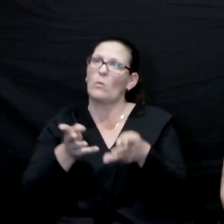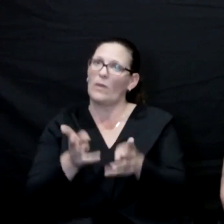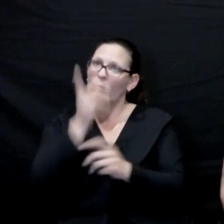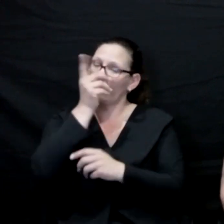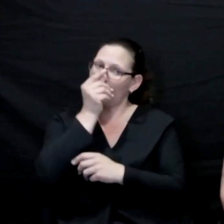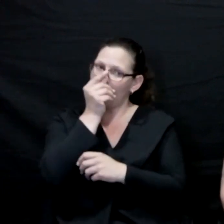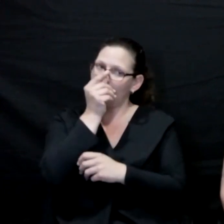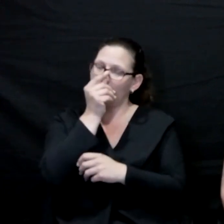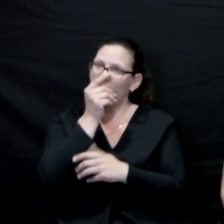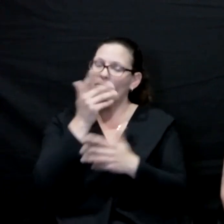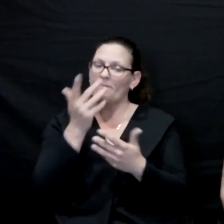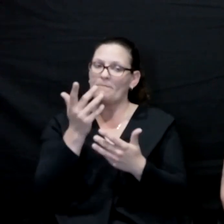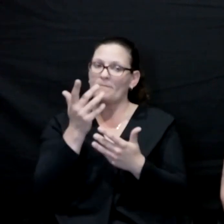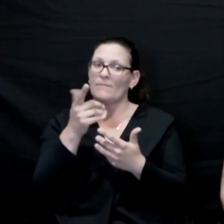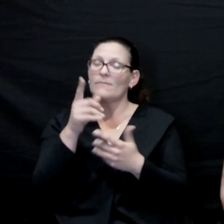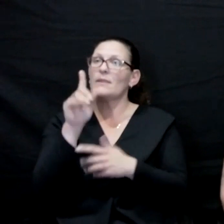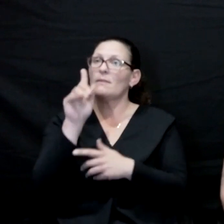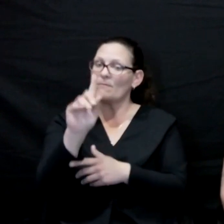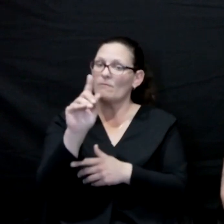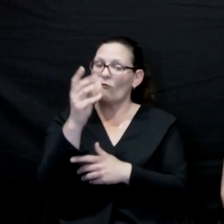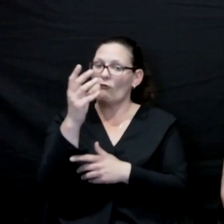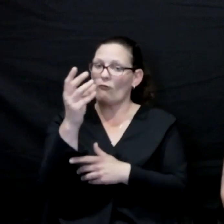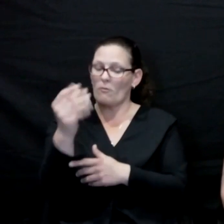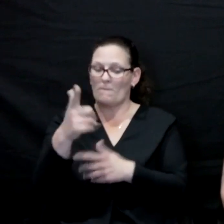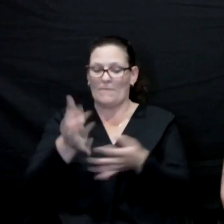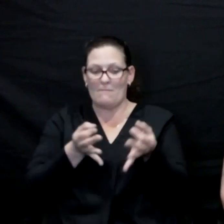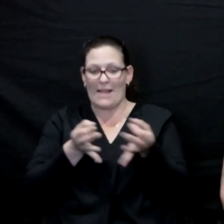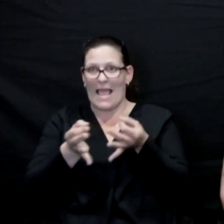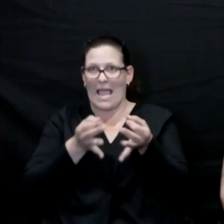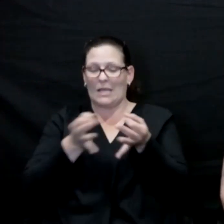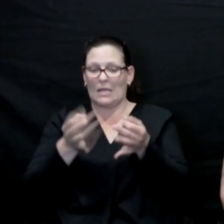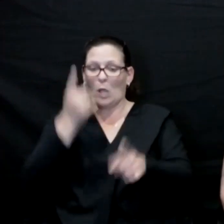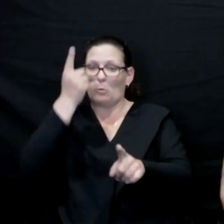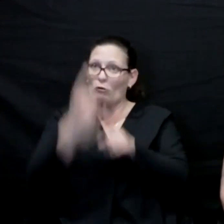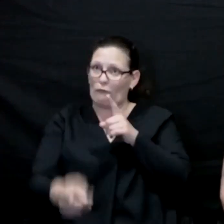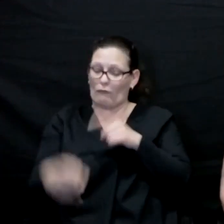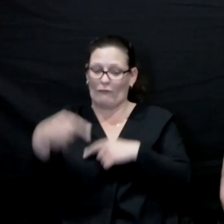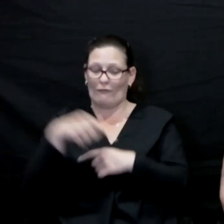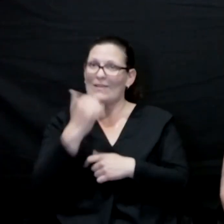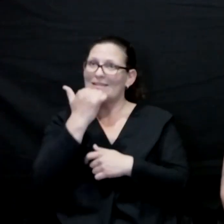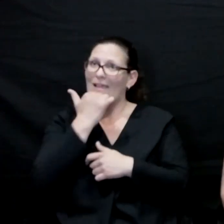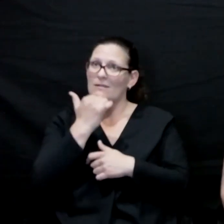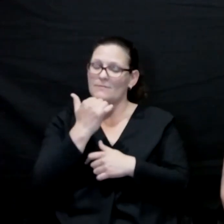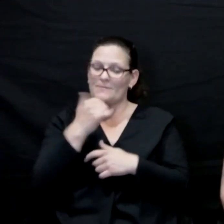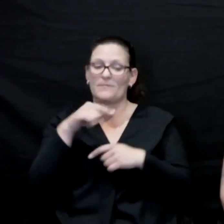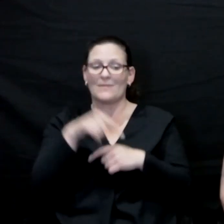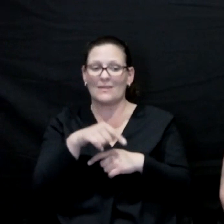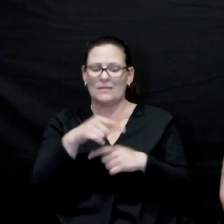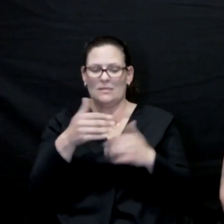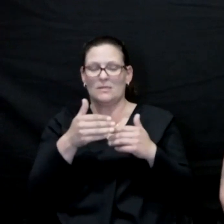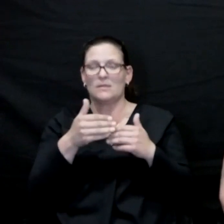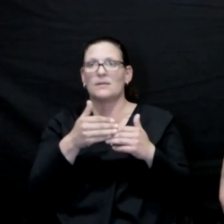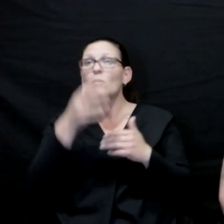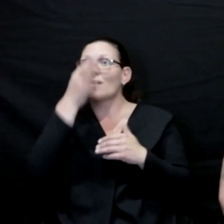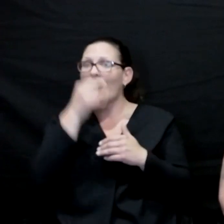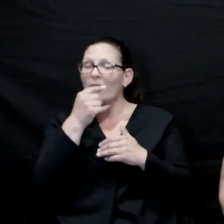So from the date that the plan is approved, if you're not happy with the decision, you can ask for an